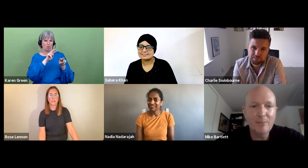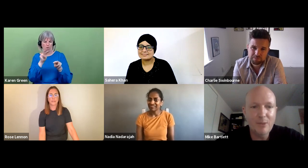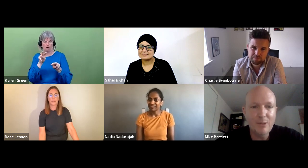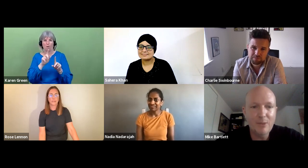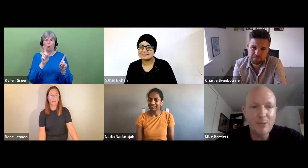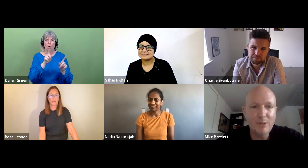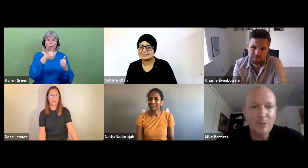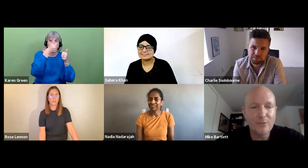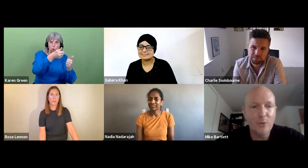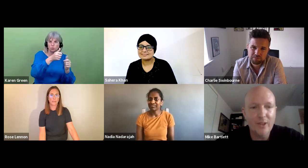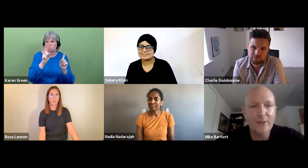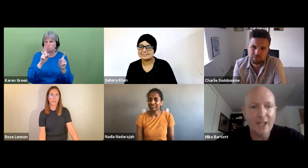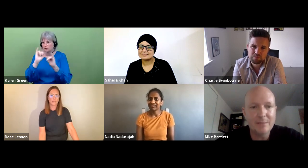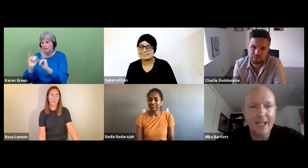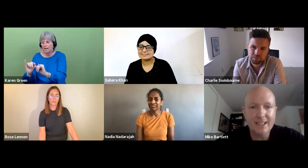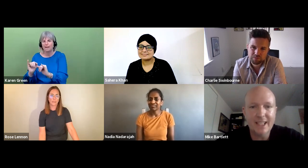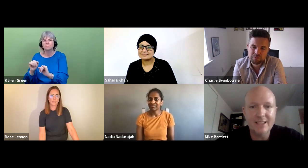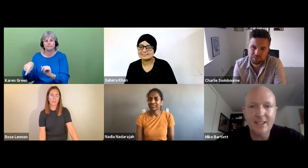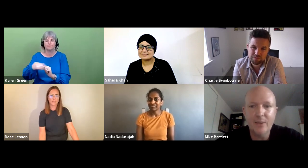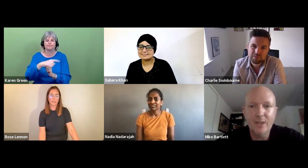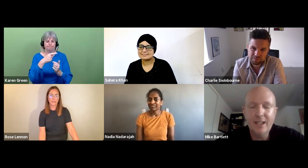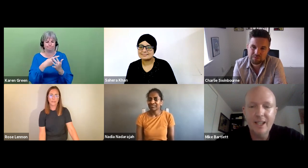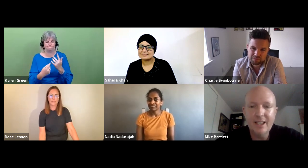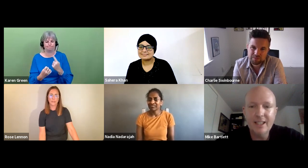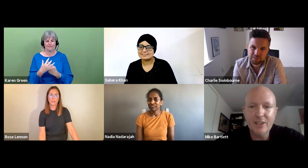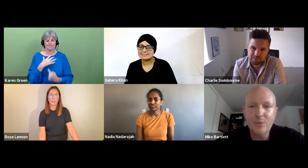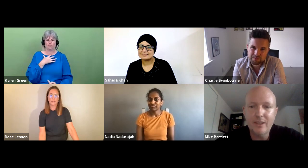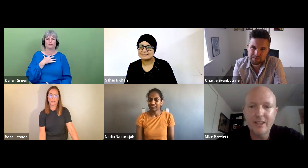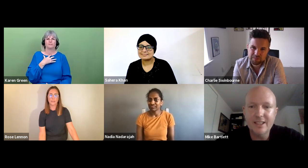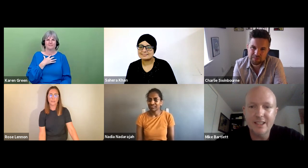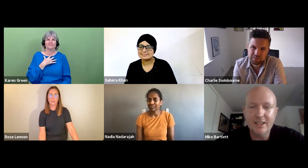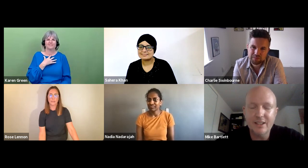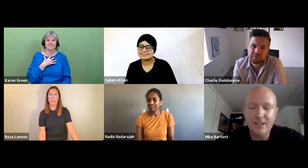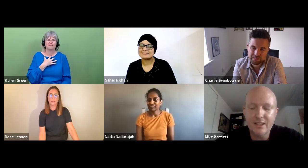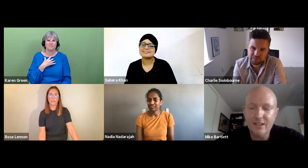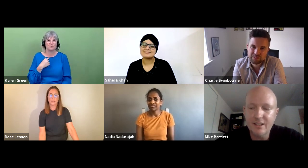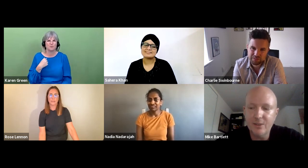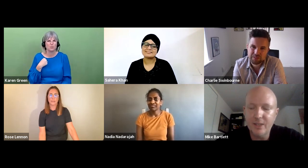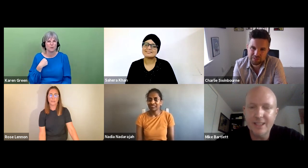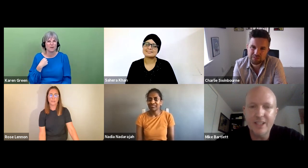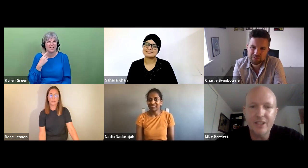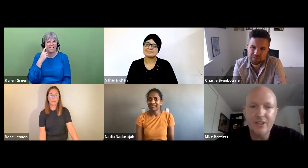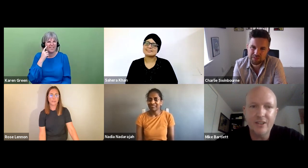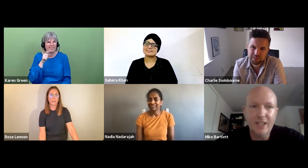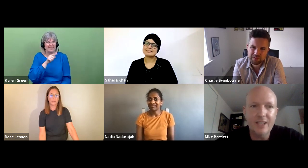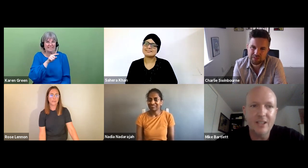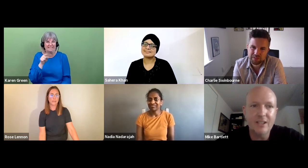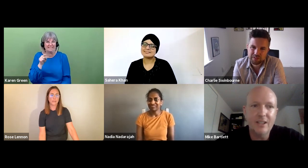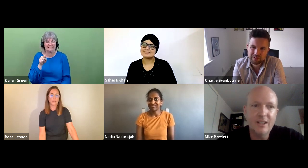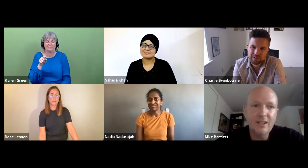not immune from all of those aspects. And so I think that's one of the things that the organizations need to,